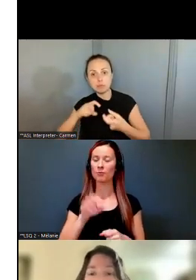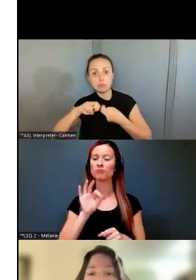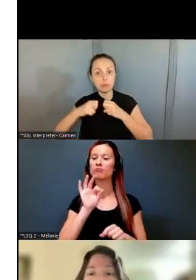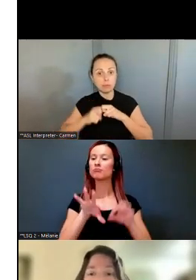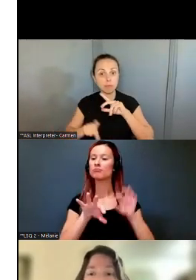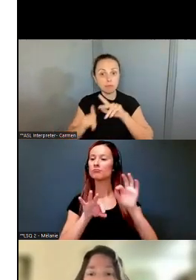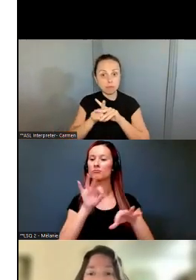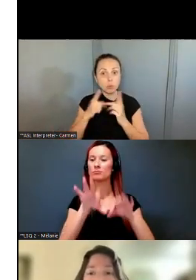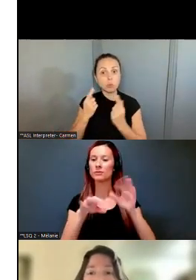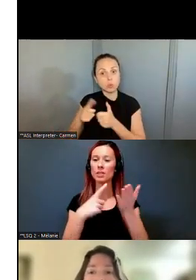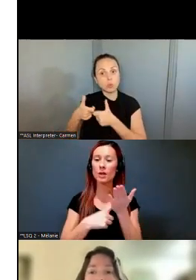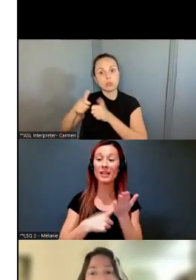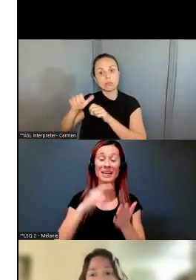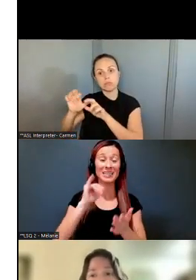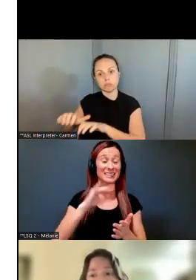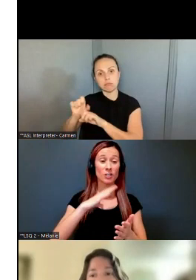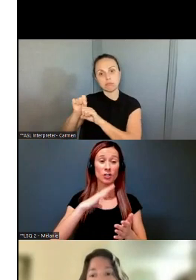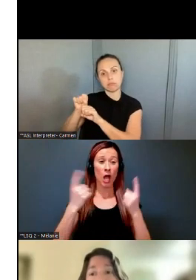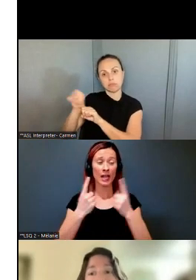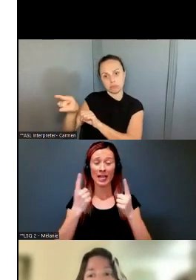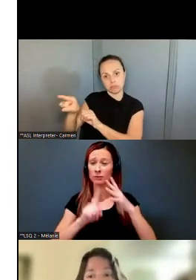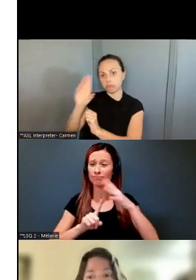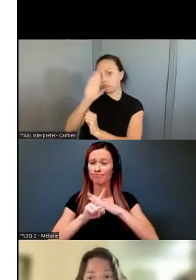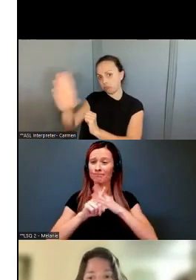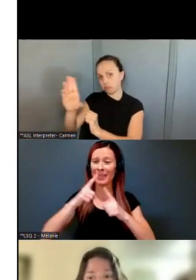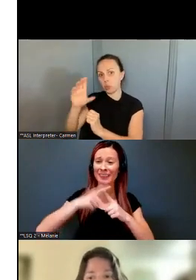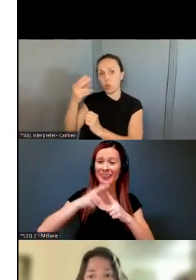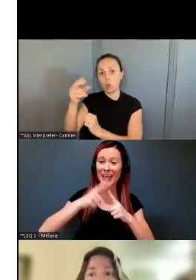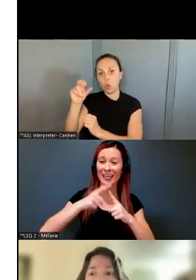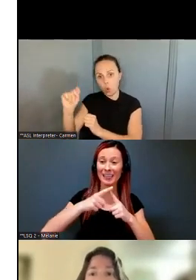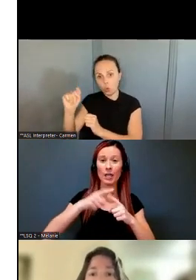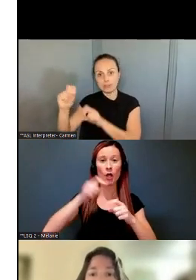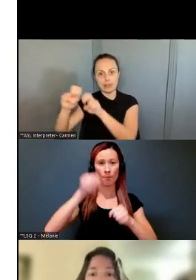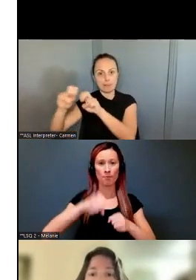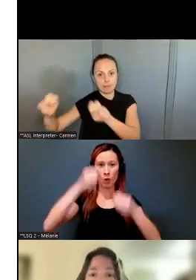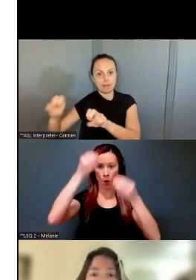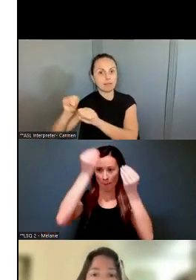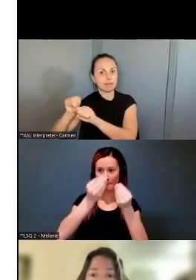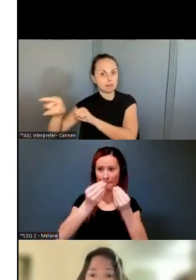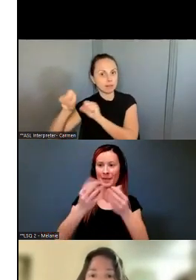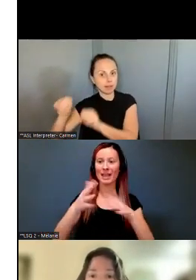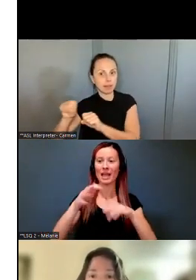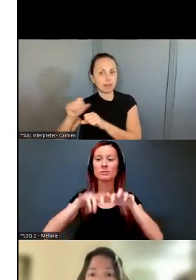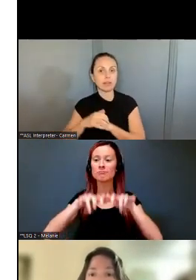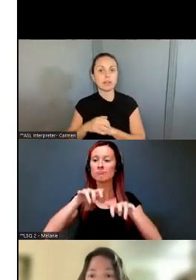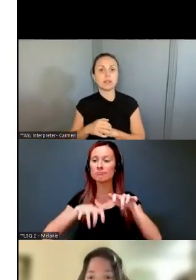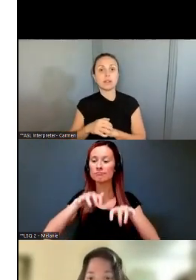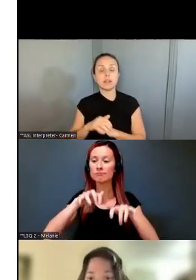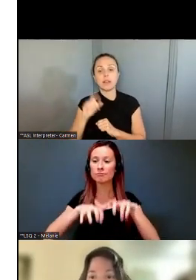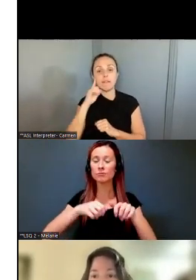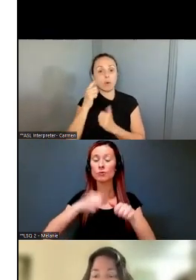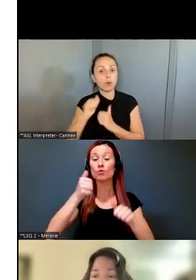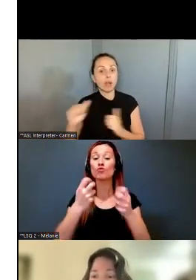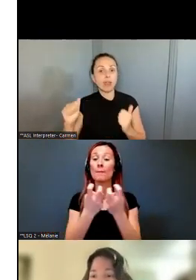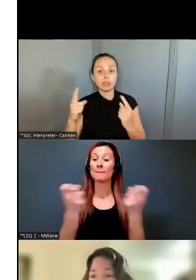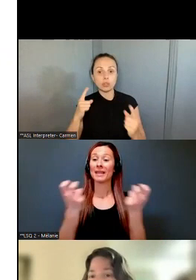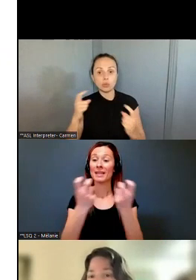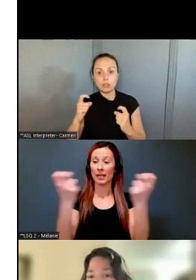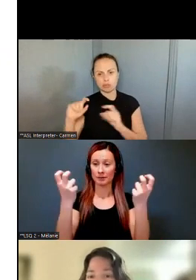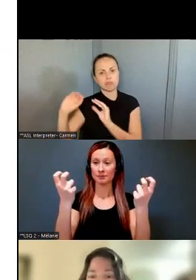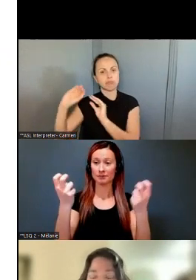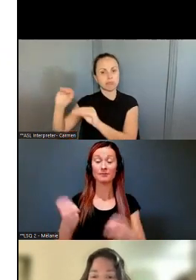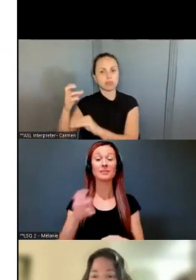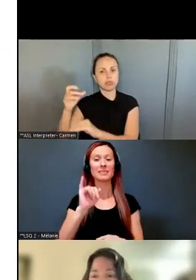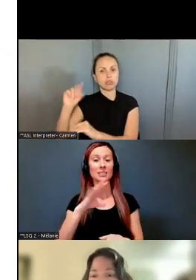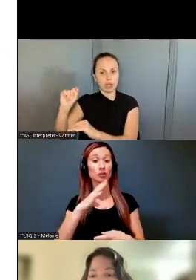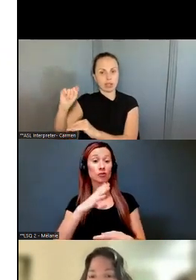you'll be able to send a chat message to the host and panelists. And for any questions that you have, put those in the chat